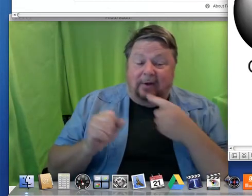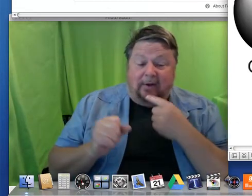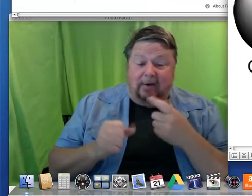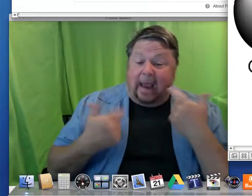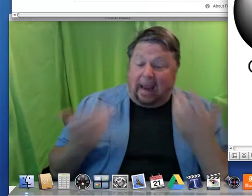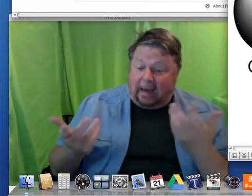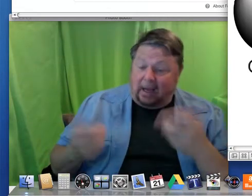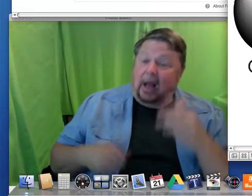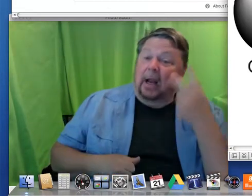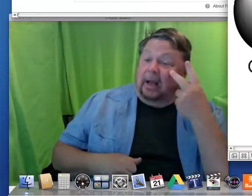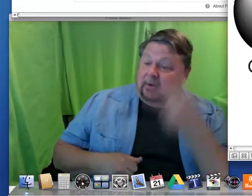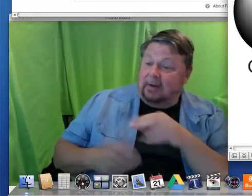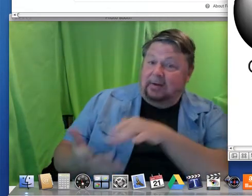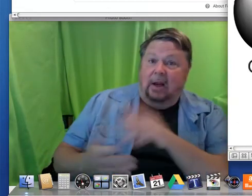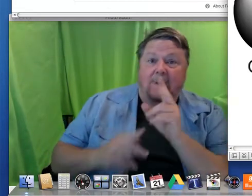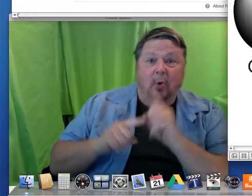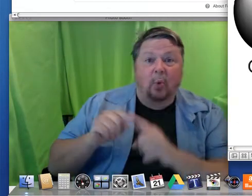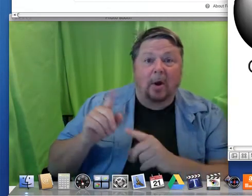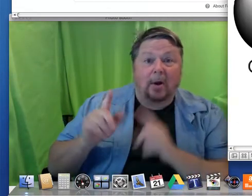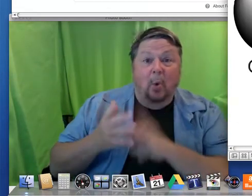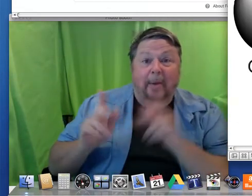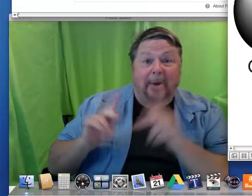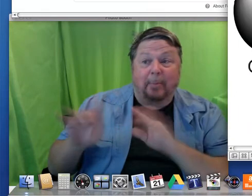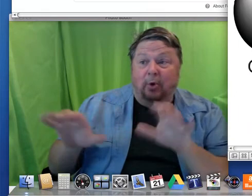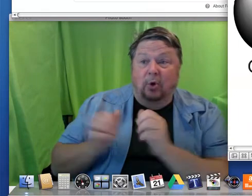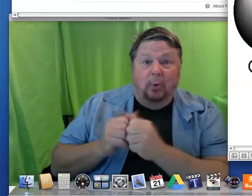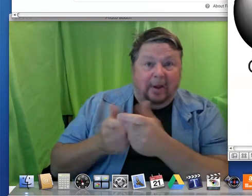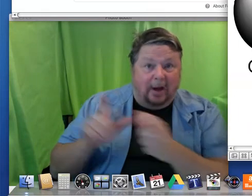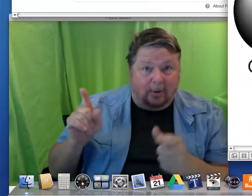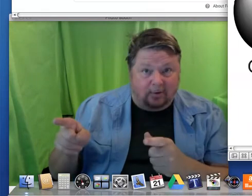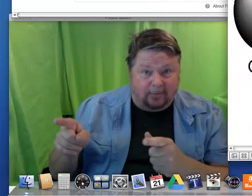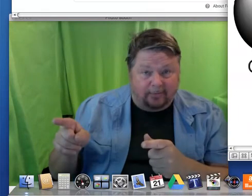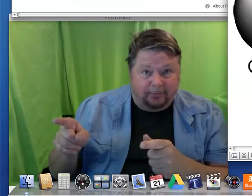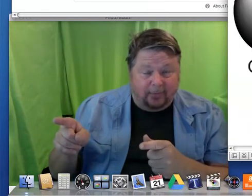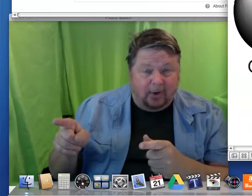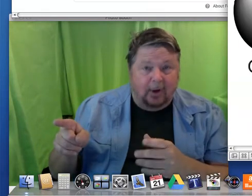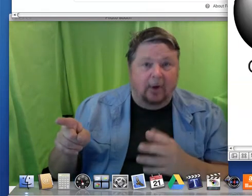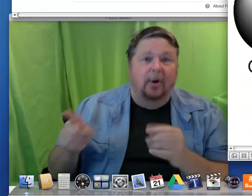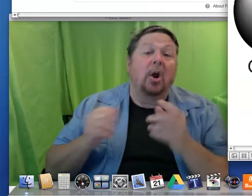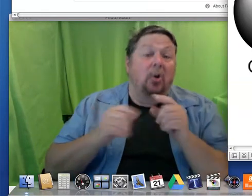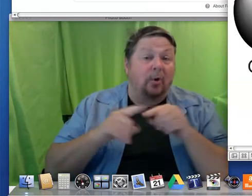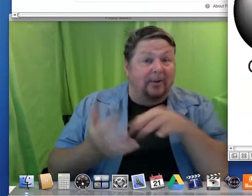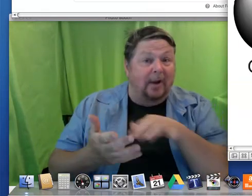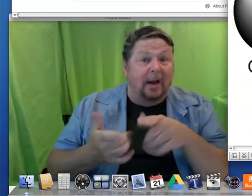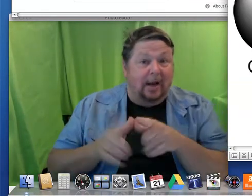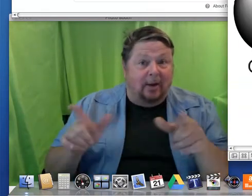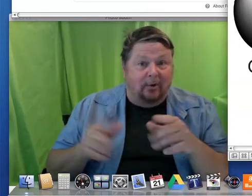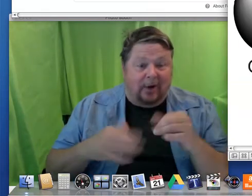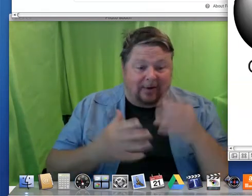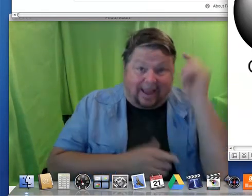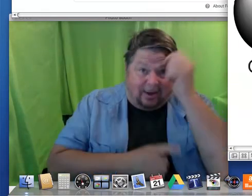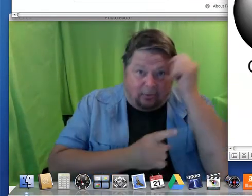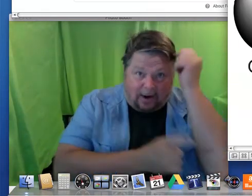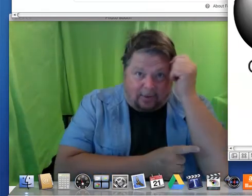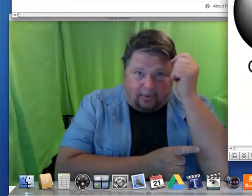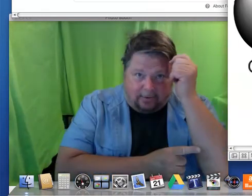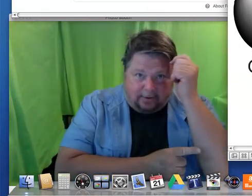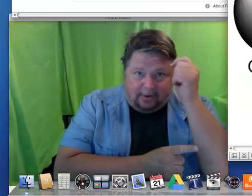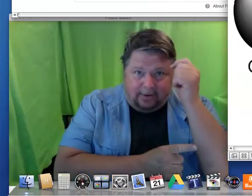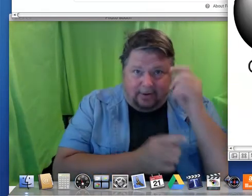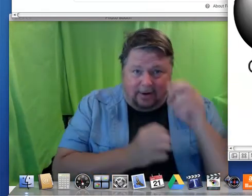Sociolinguistics says, hey, let's study what people do with language. Right? You can study language as a